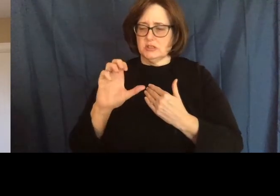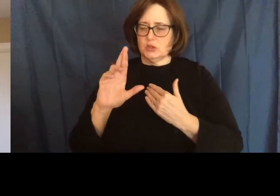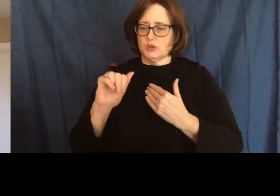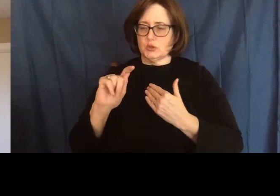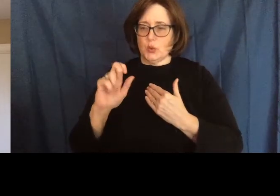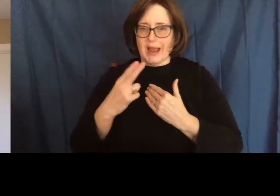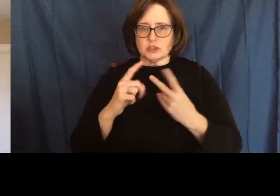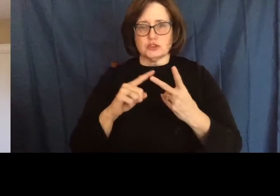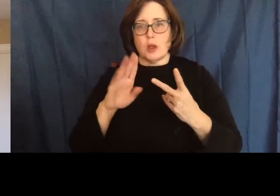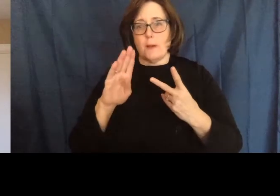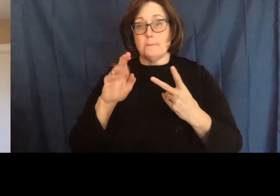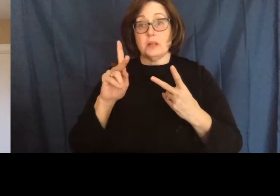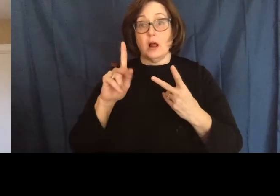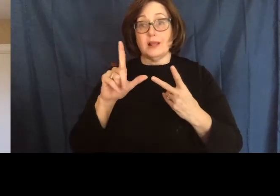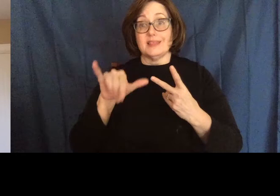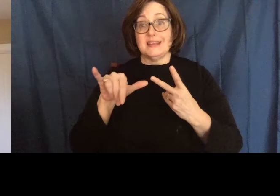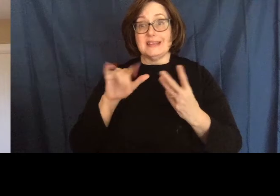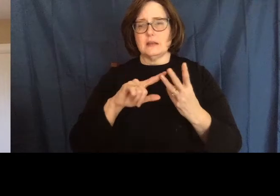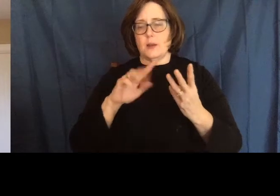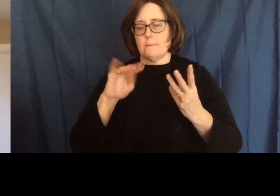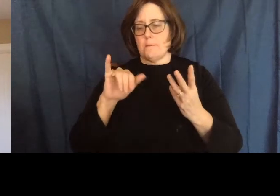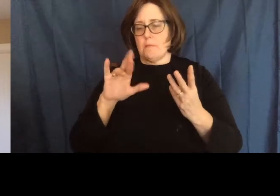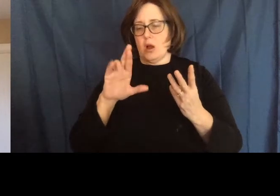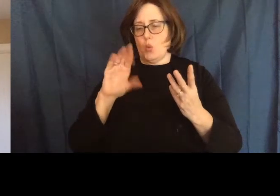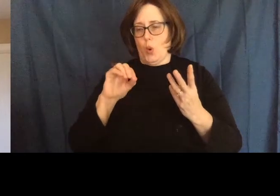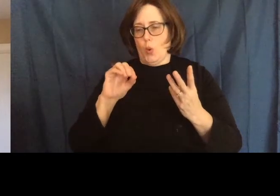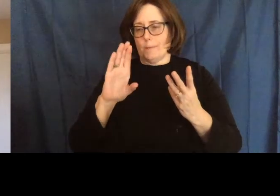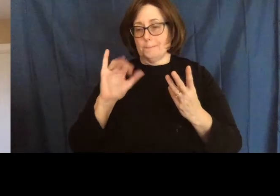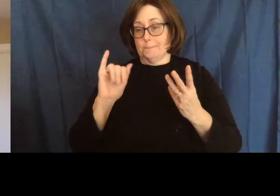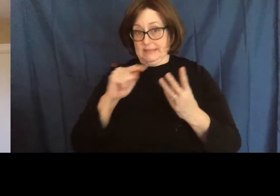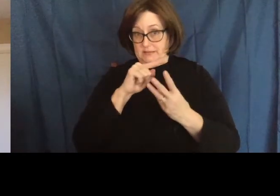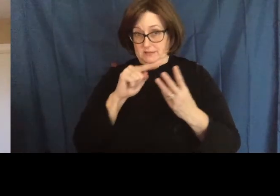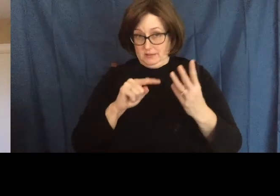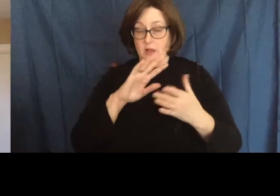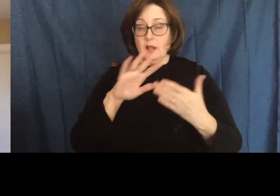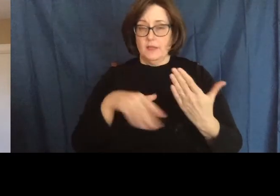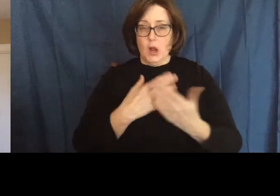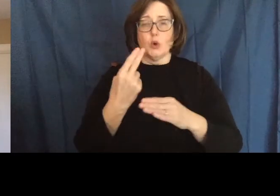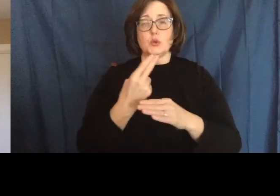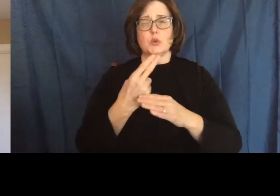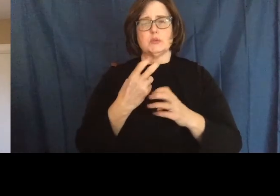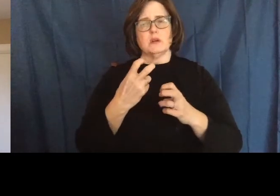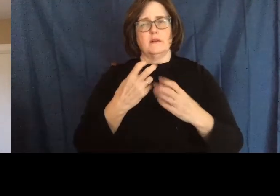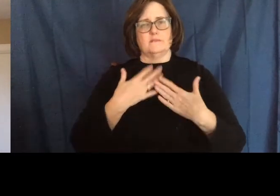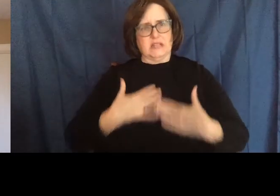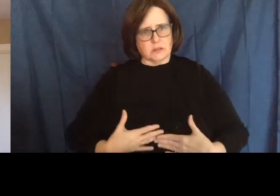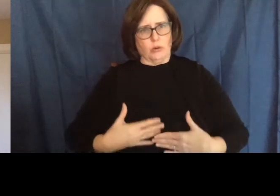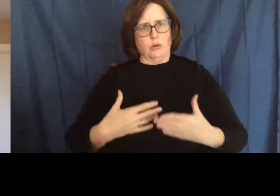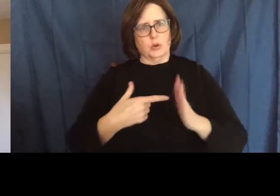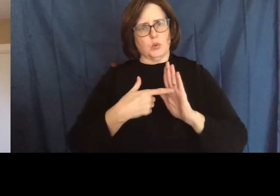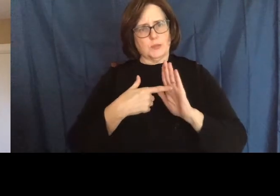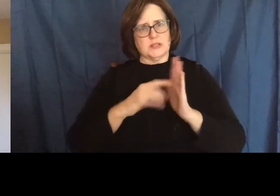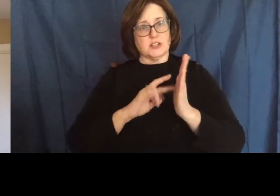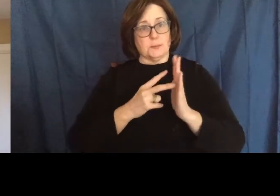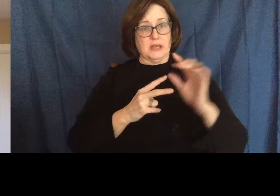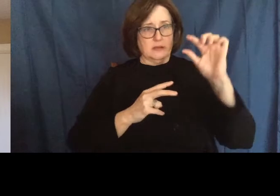Microbit. Those all work, use physical representations on a screen. You drag together a sequence of code and it causes